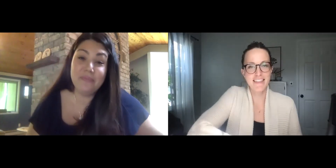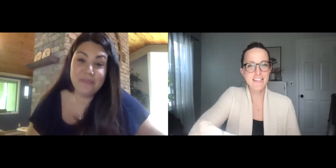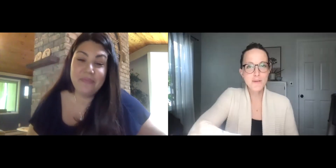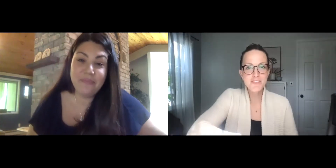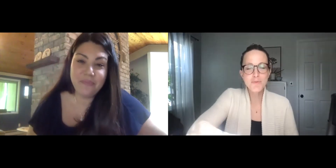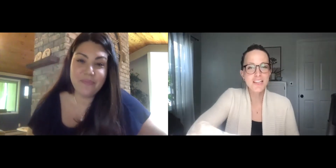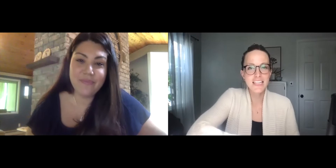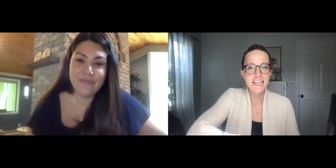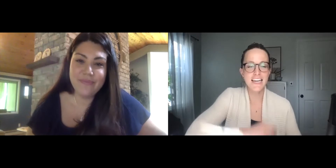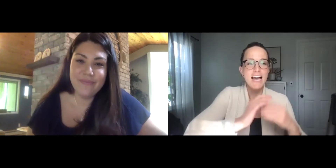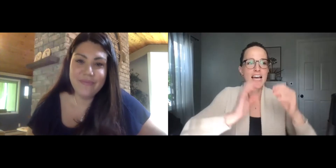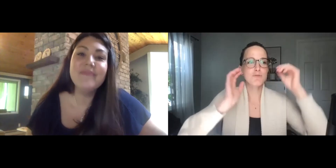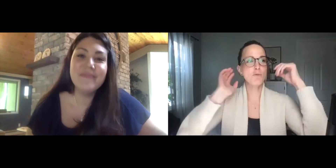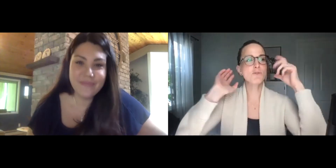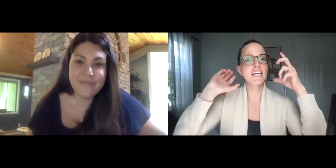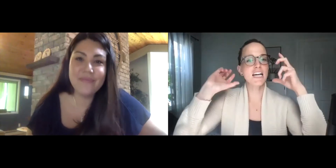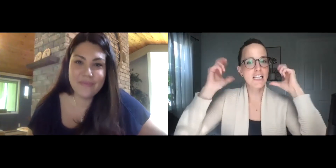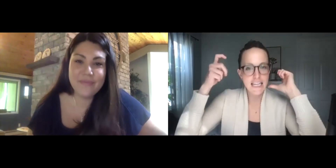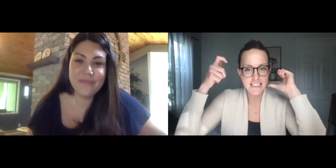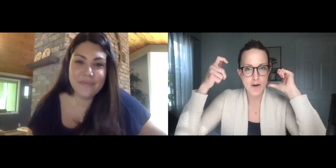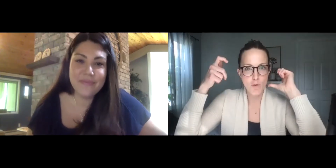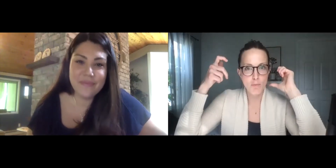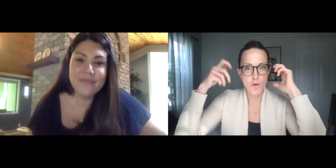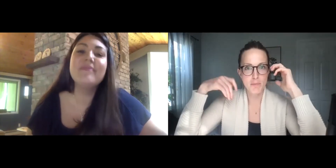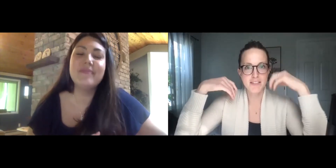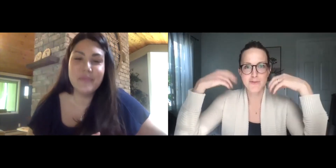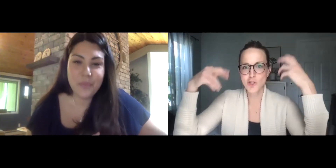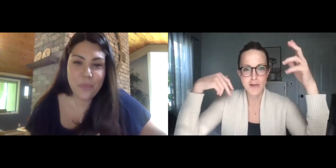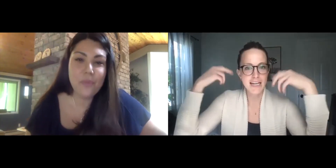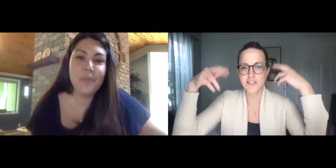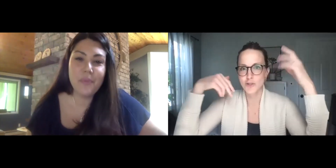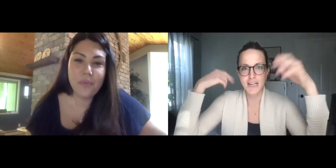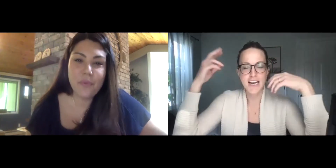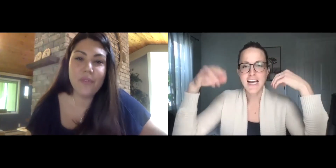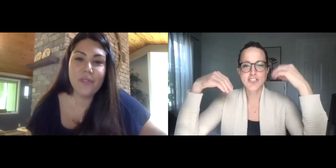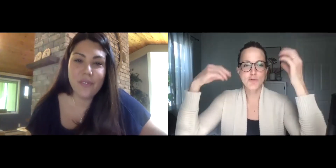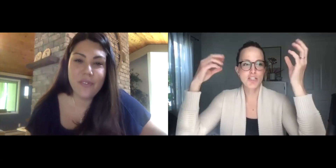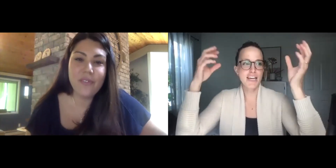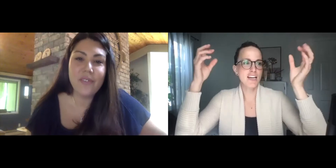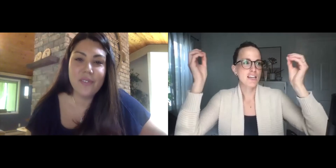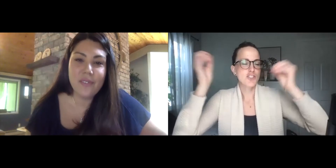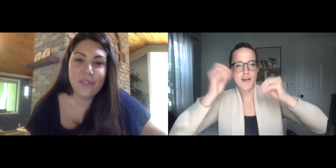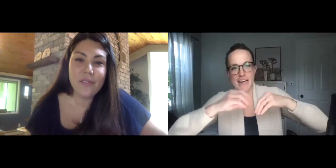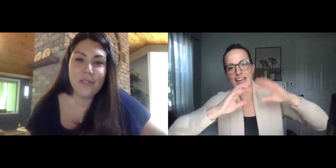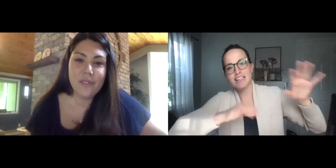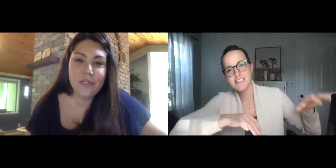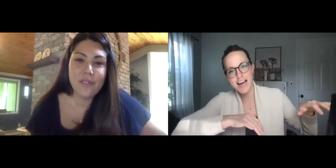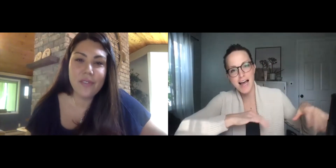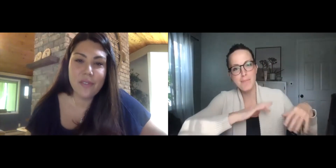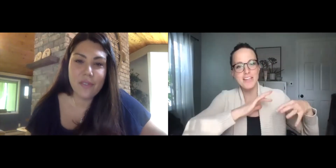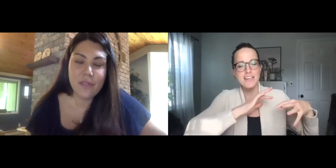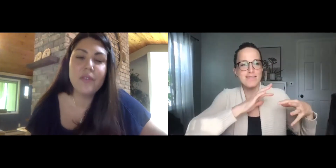amazing. And that's what I've seen with Aaliyah. Like, it was almost like it clicked at one point, because I was doing it and she would like do it and then kind of